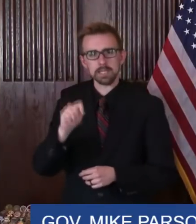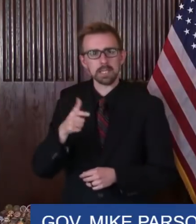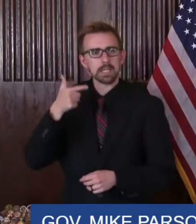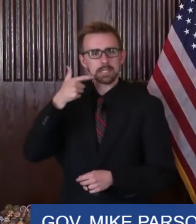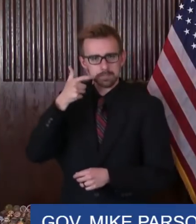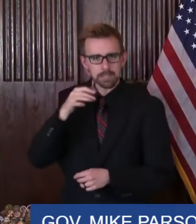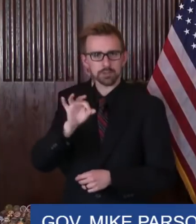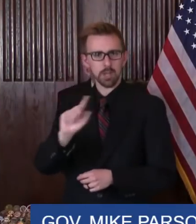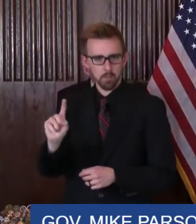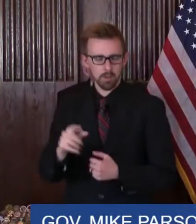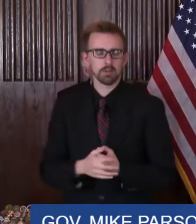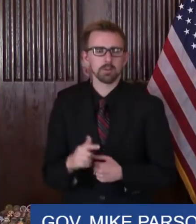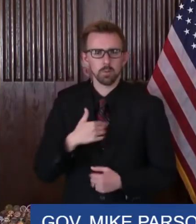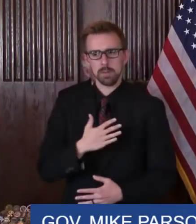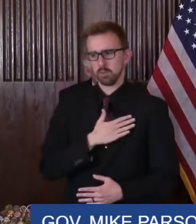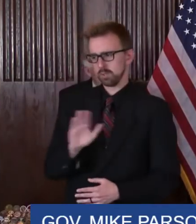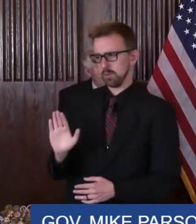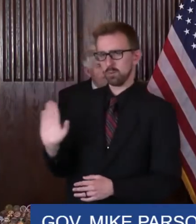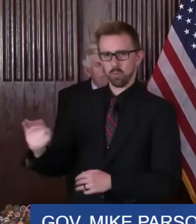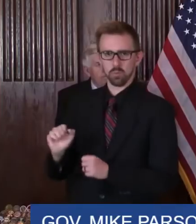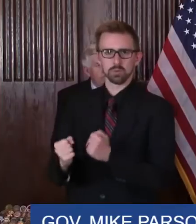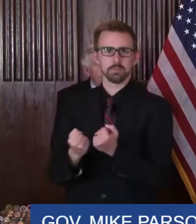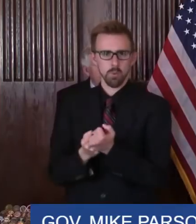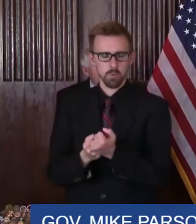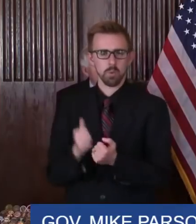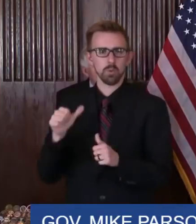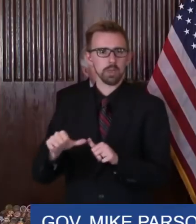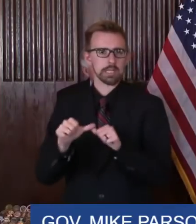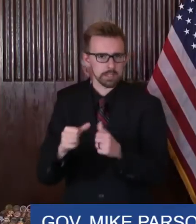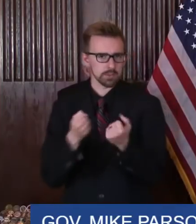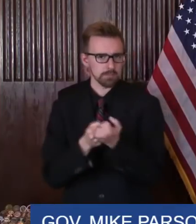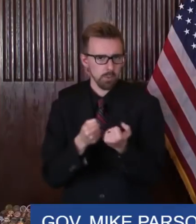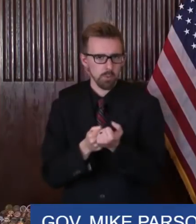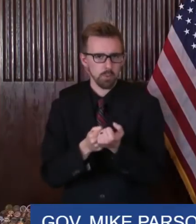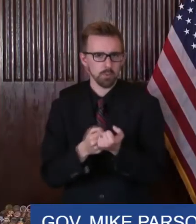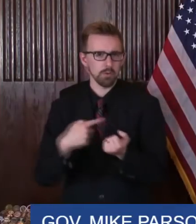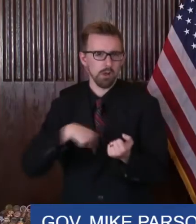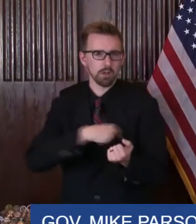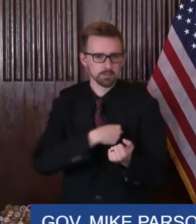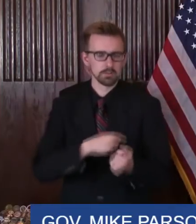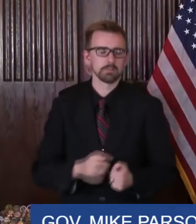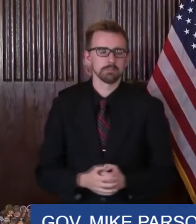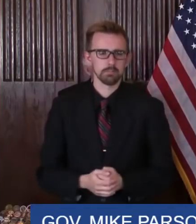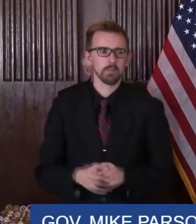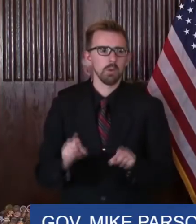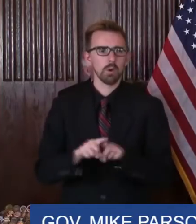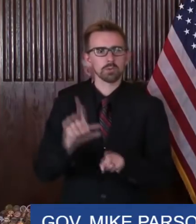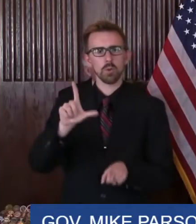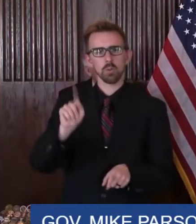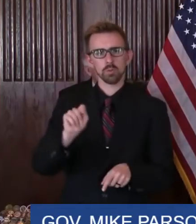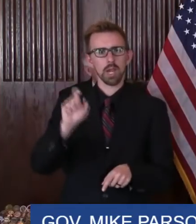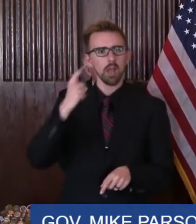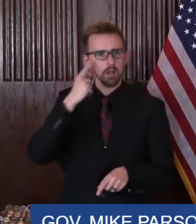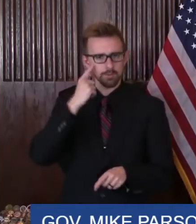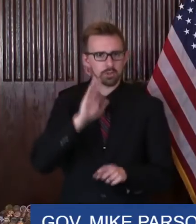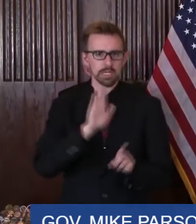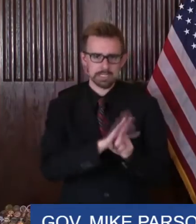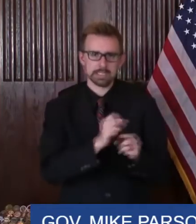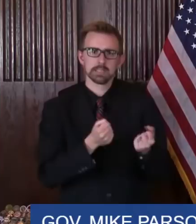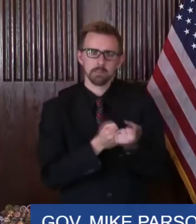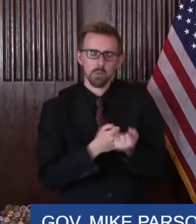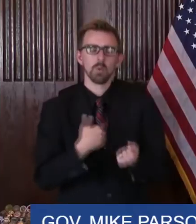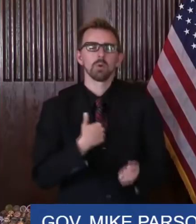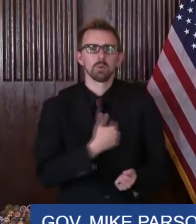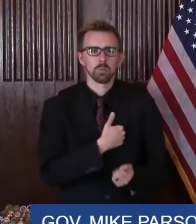we greatly appreciate your support and your continued support to have our back, as well as the Lieutenant Governor's support. We've been